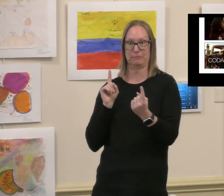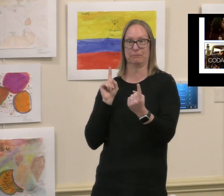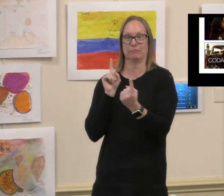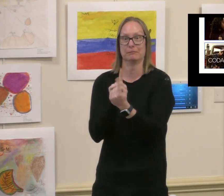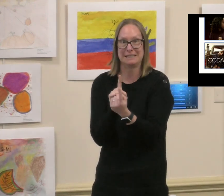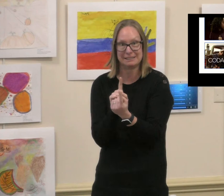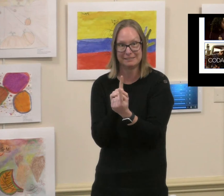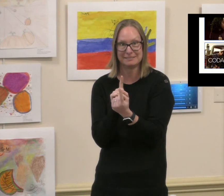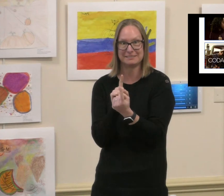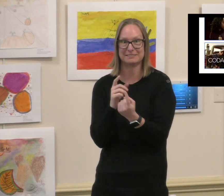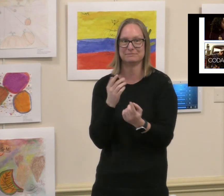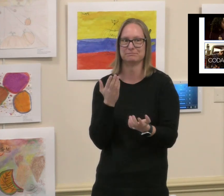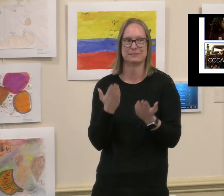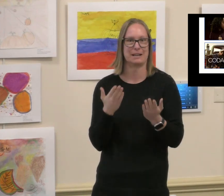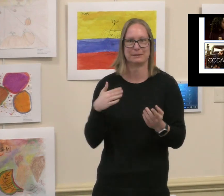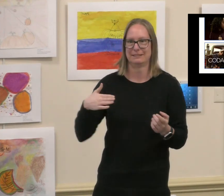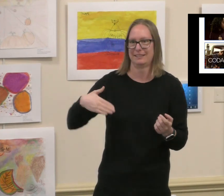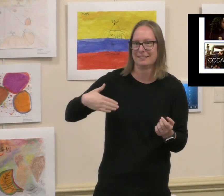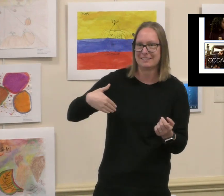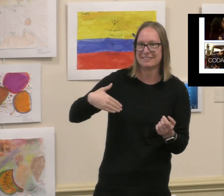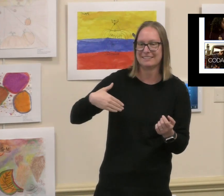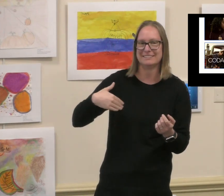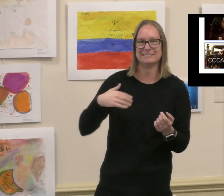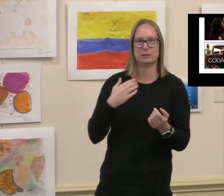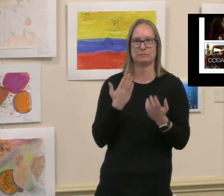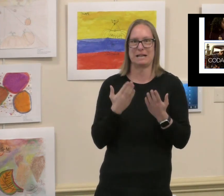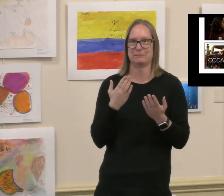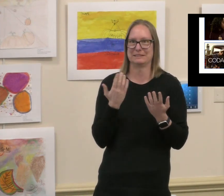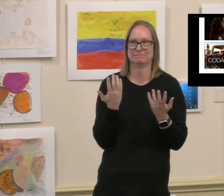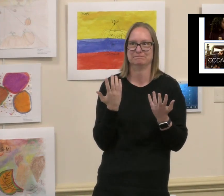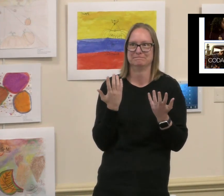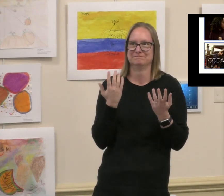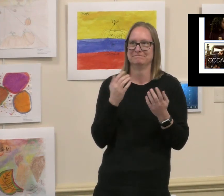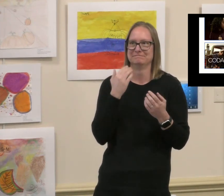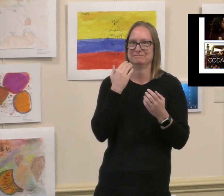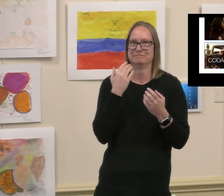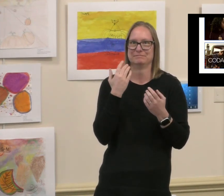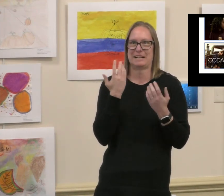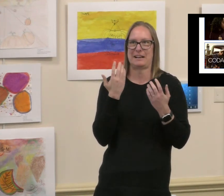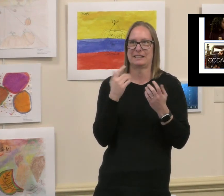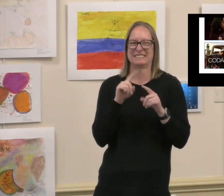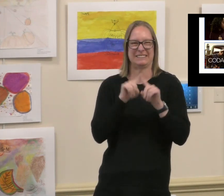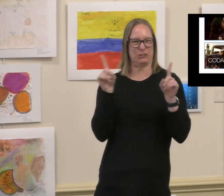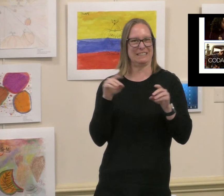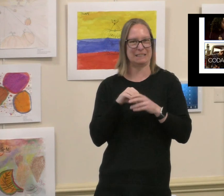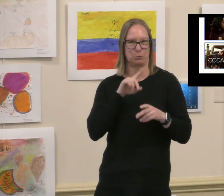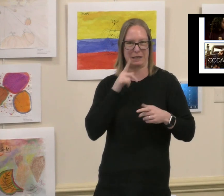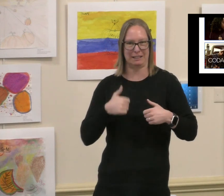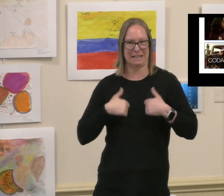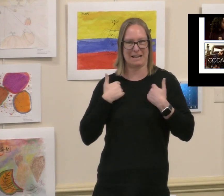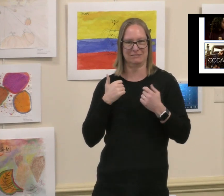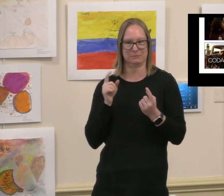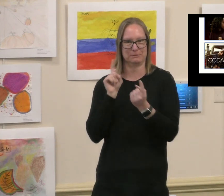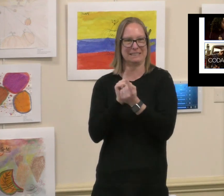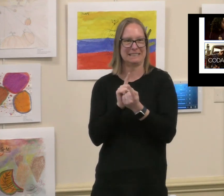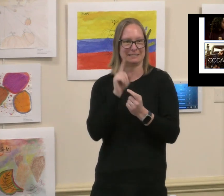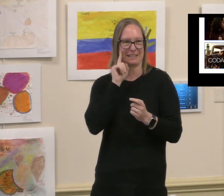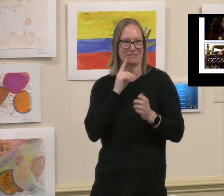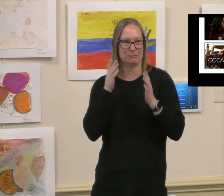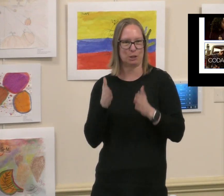But translating that from the screen to real life maybe hasn't happened yet. And it's a very different experience meeting a